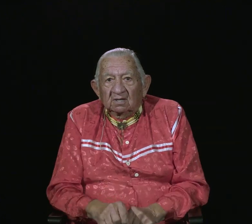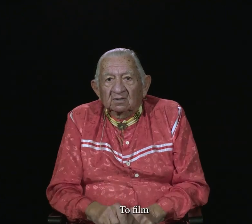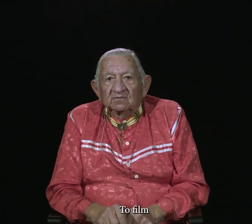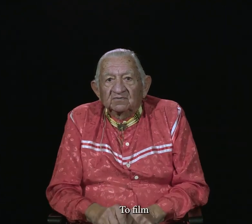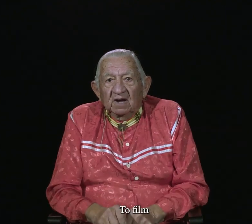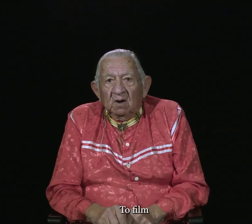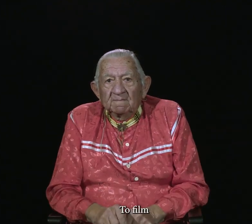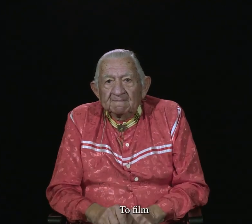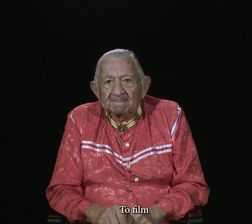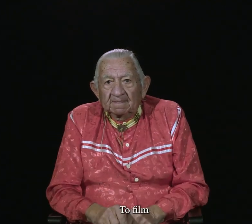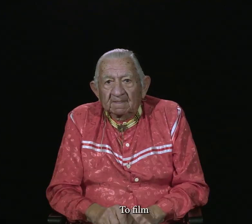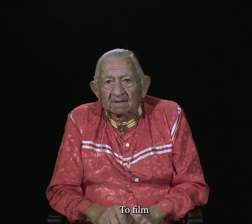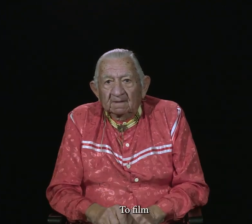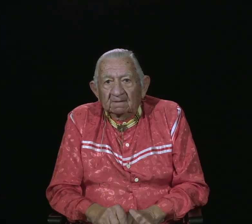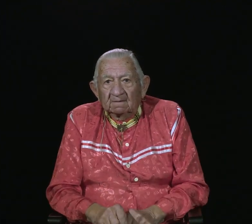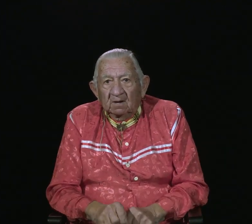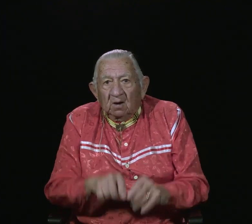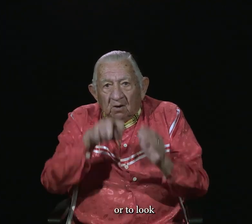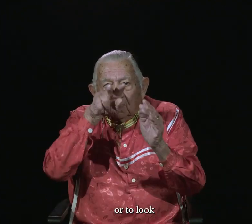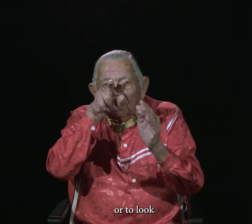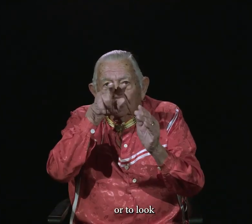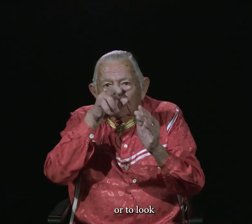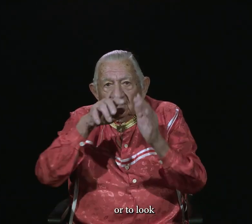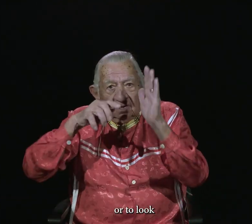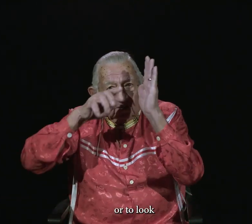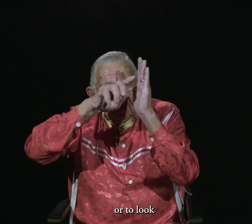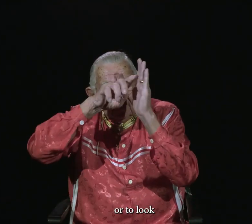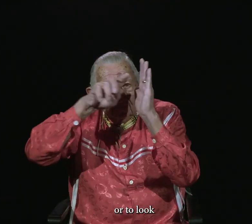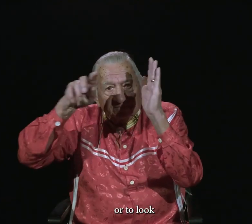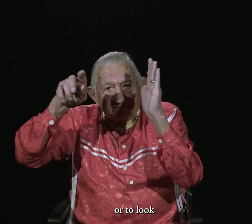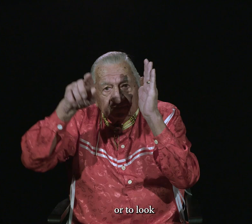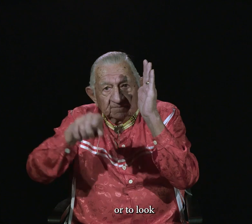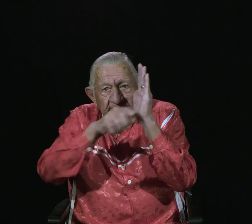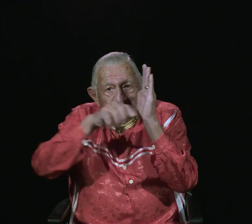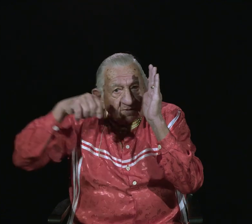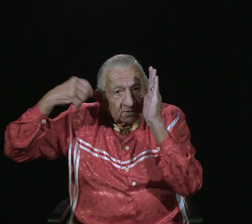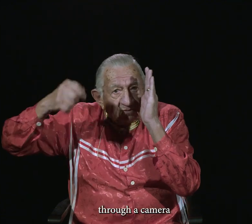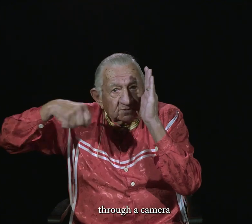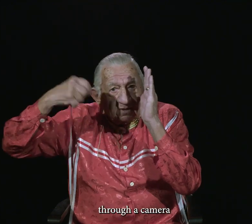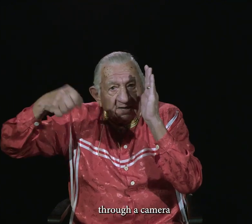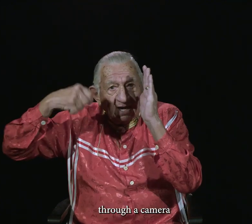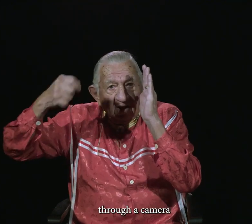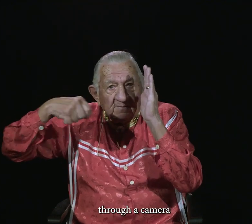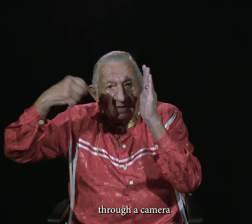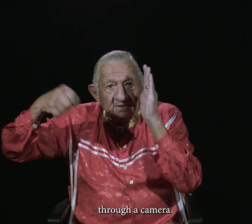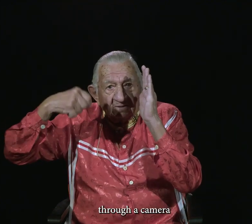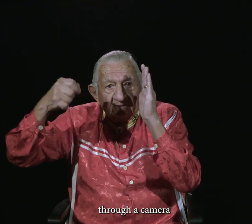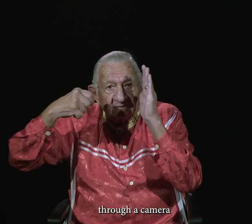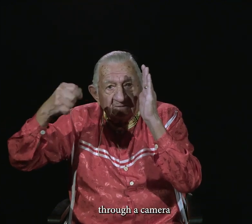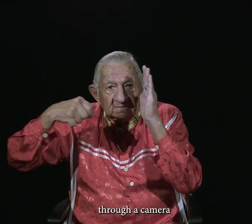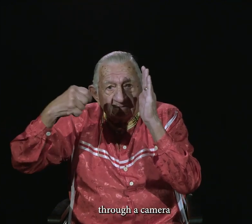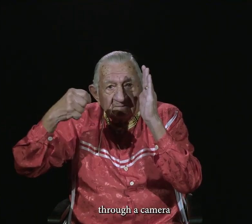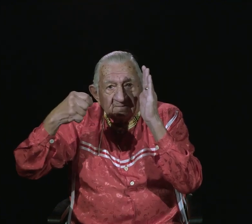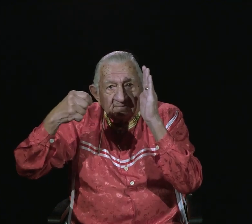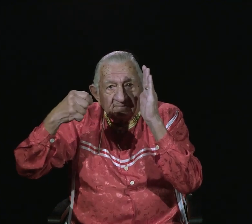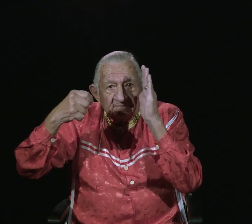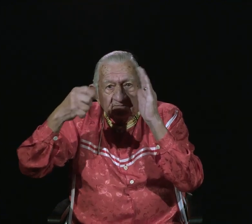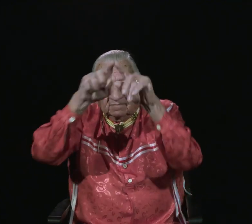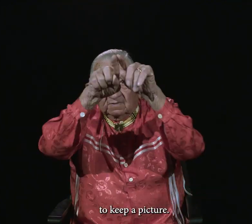To film or to look through a camera to